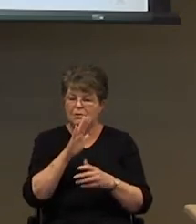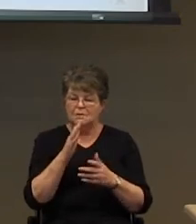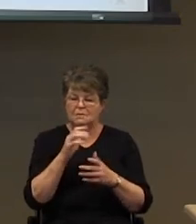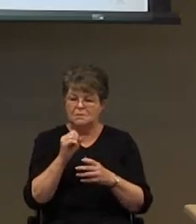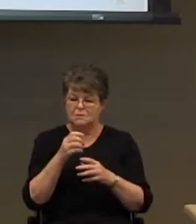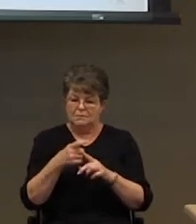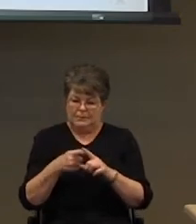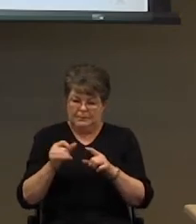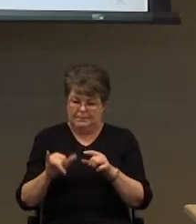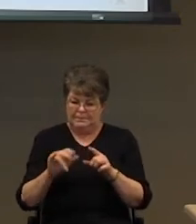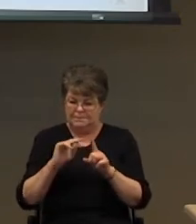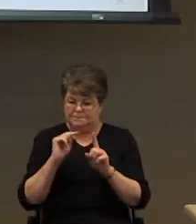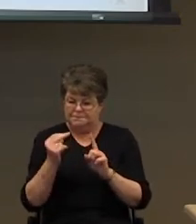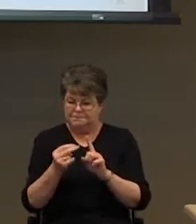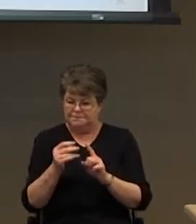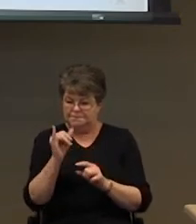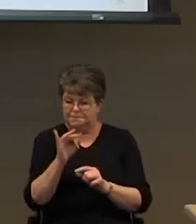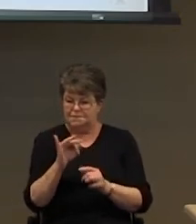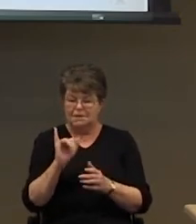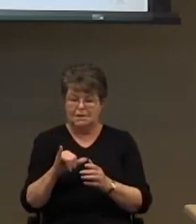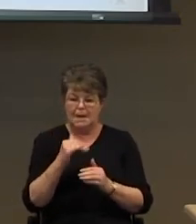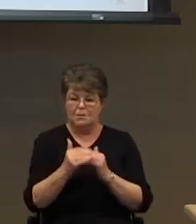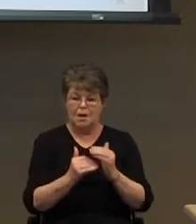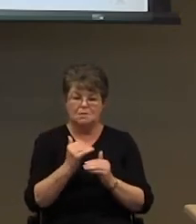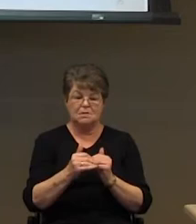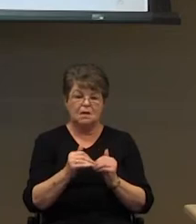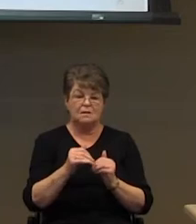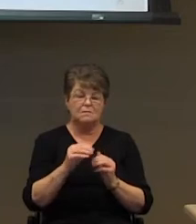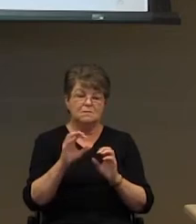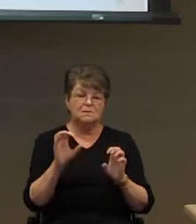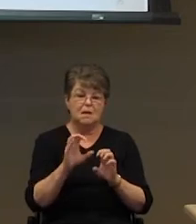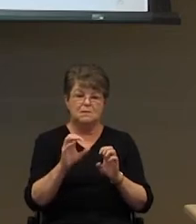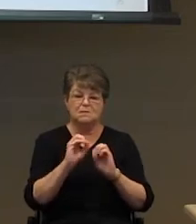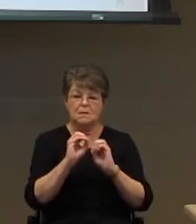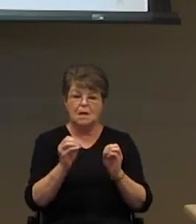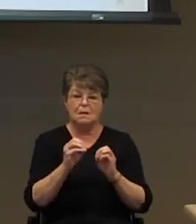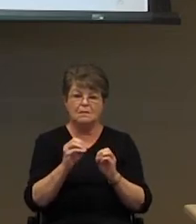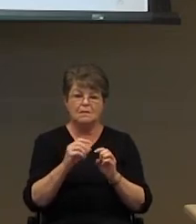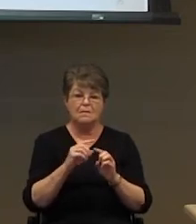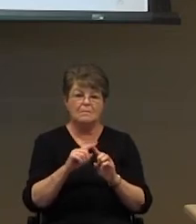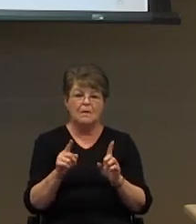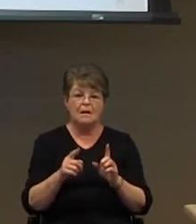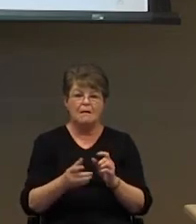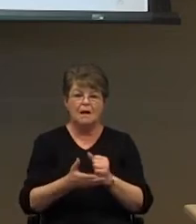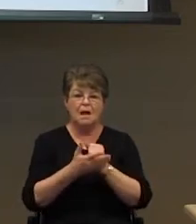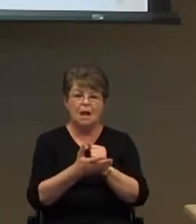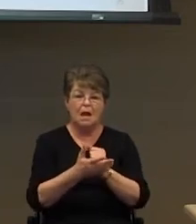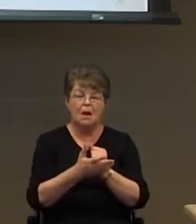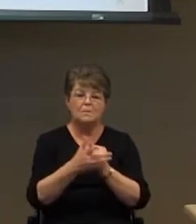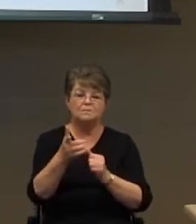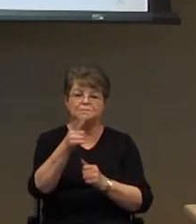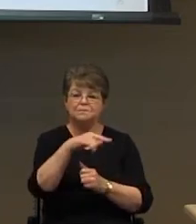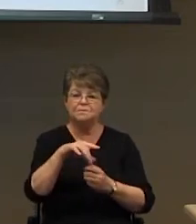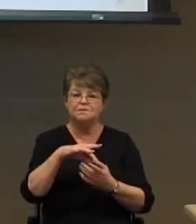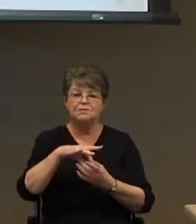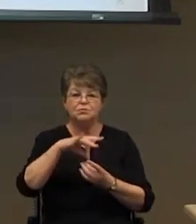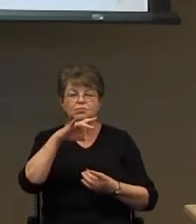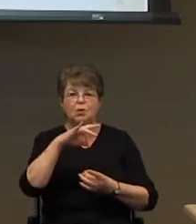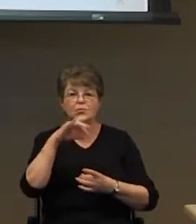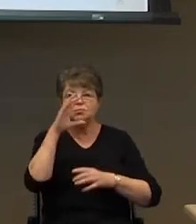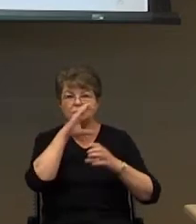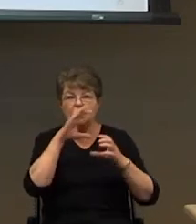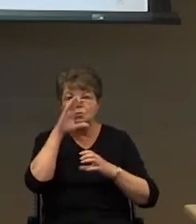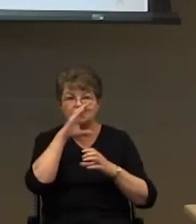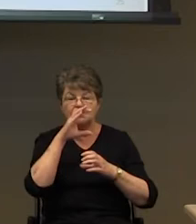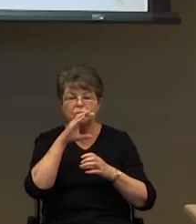that perspective is, if this process does nothing but help all the investors soul search to determine whether or not this is something we want to